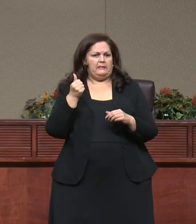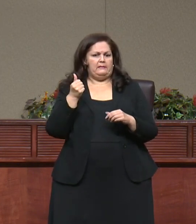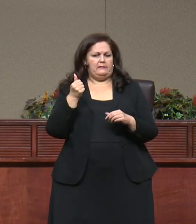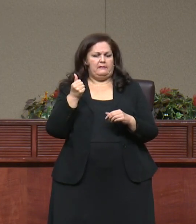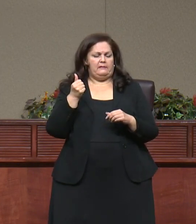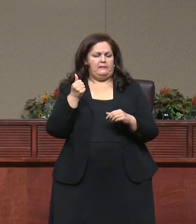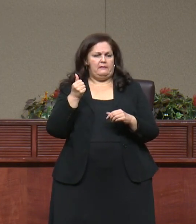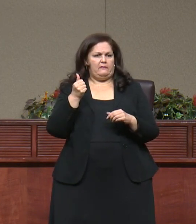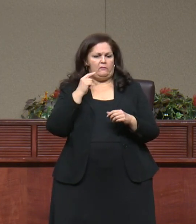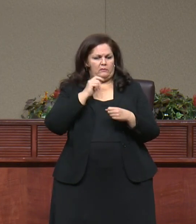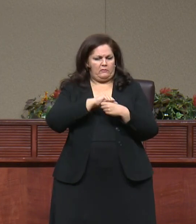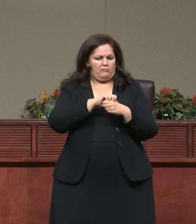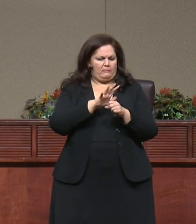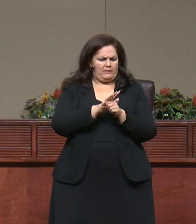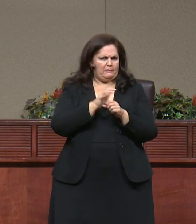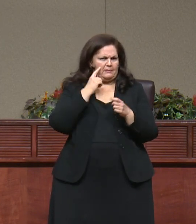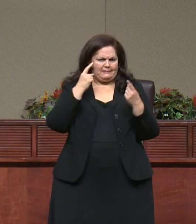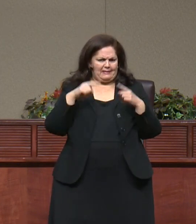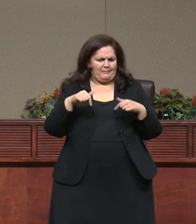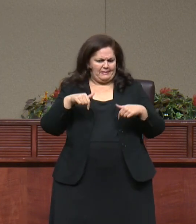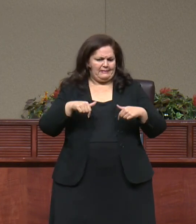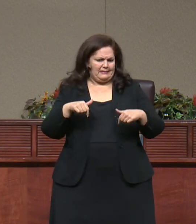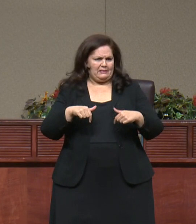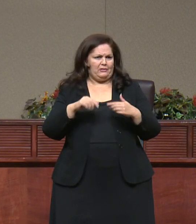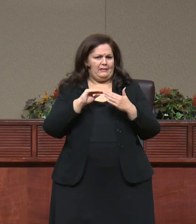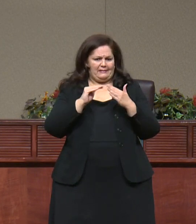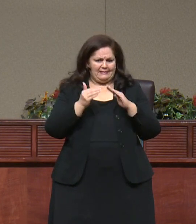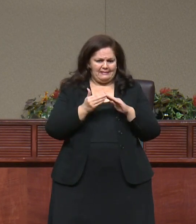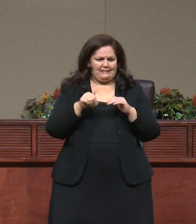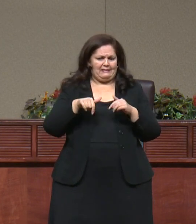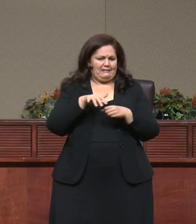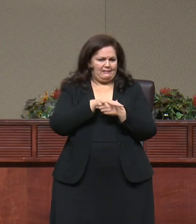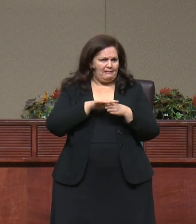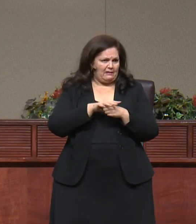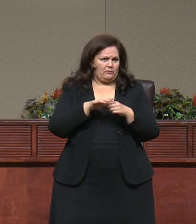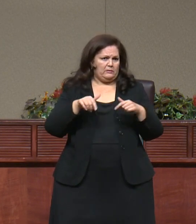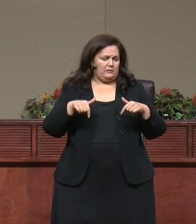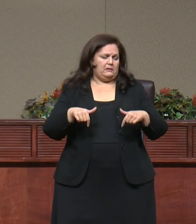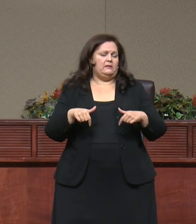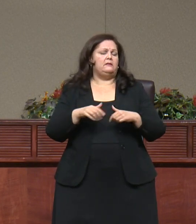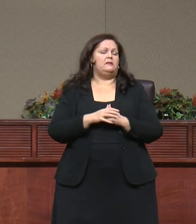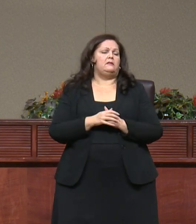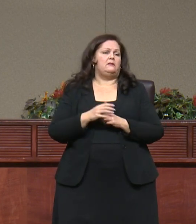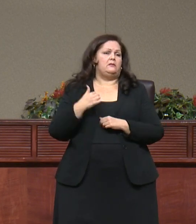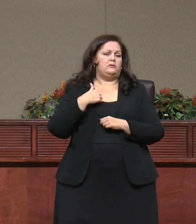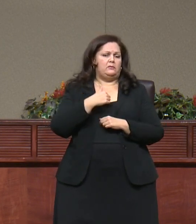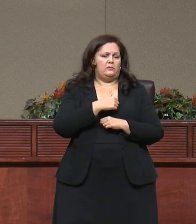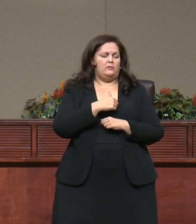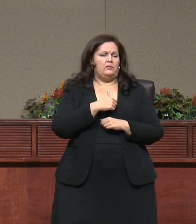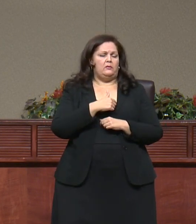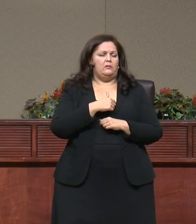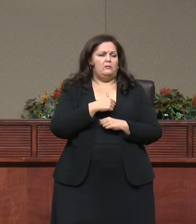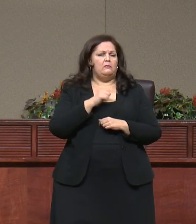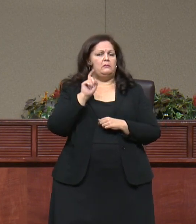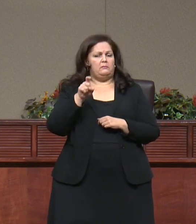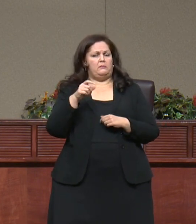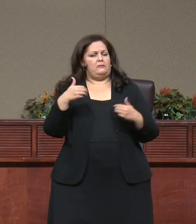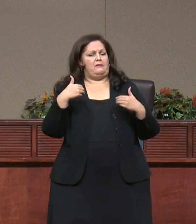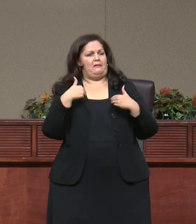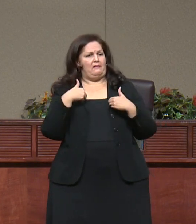neighborhoods, in our cities, in our counties. And so we have to have the